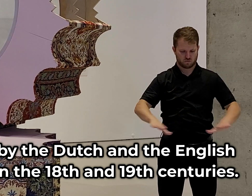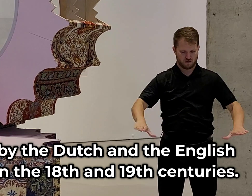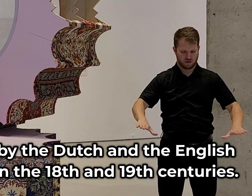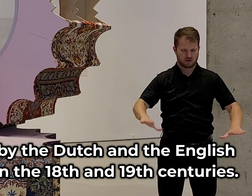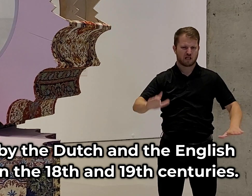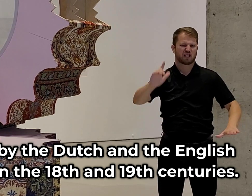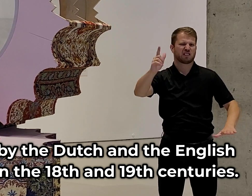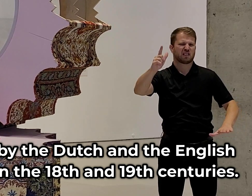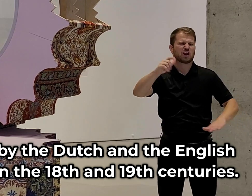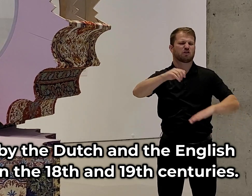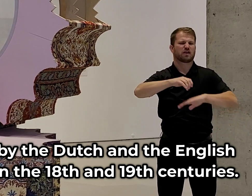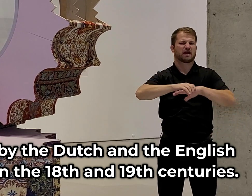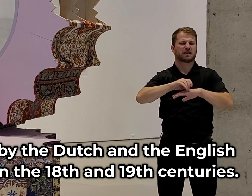18th and 19th centuries.